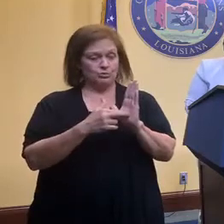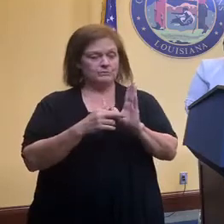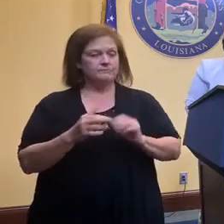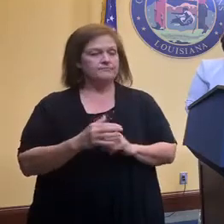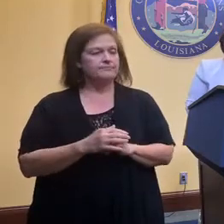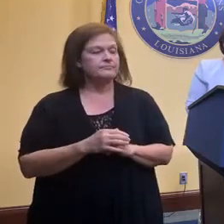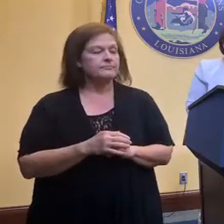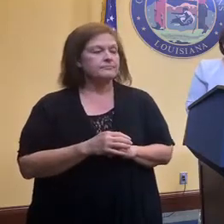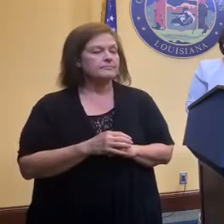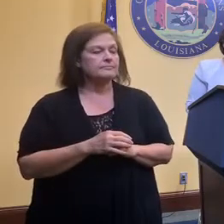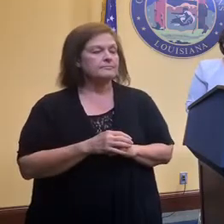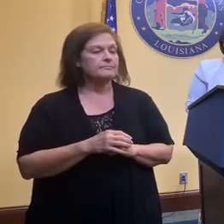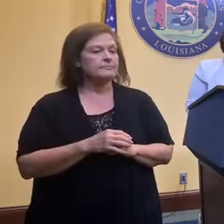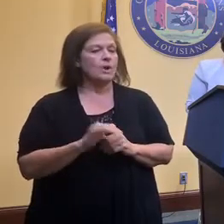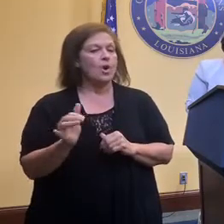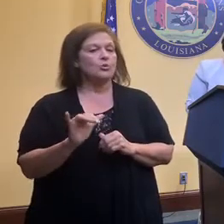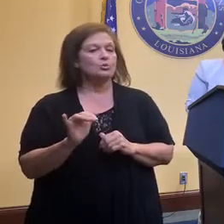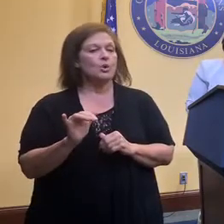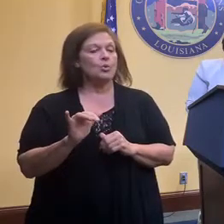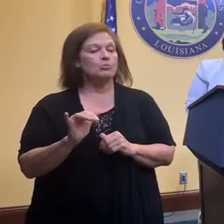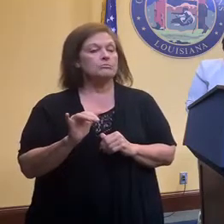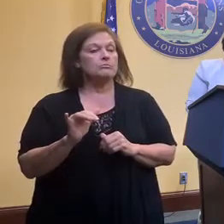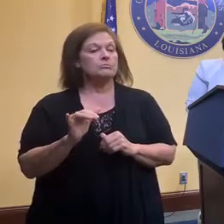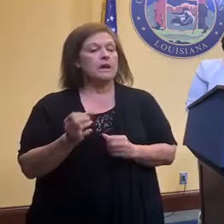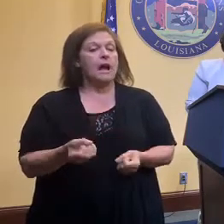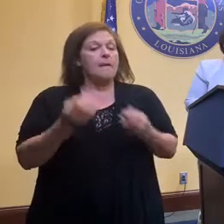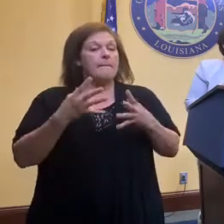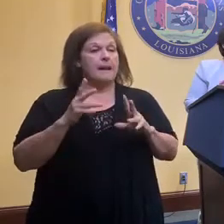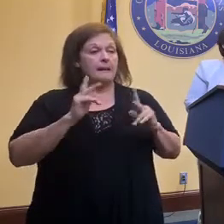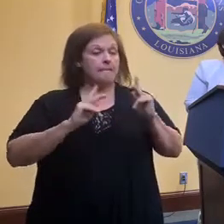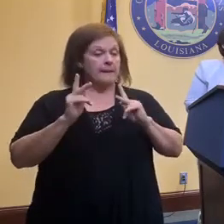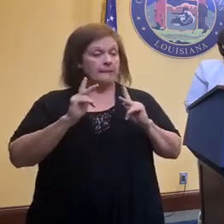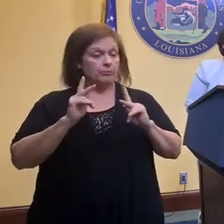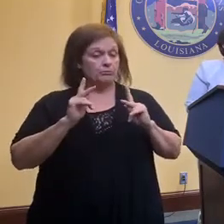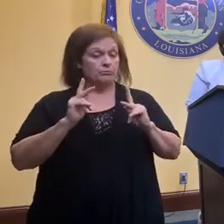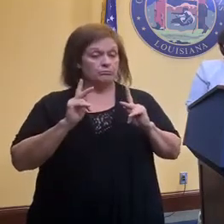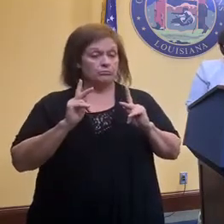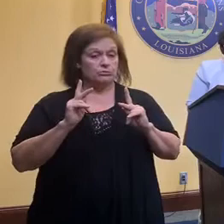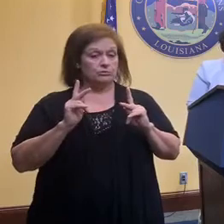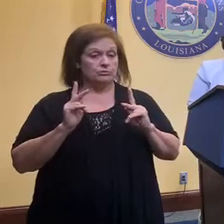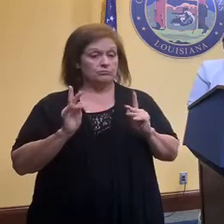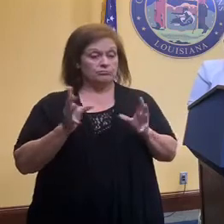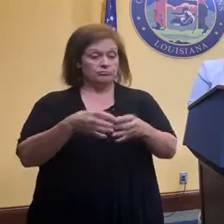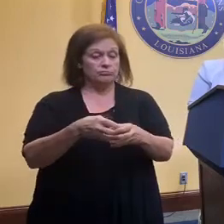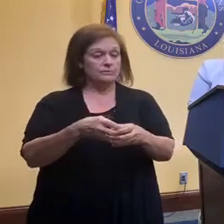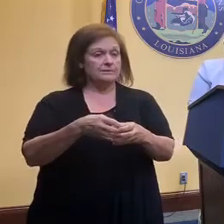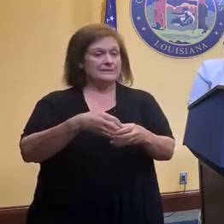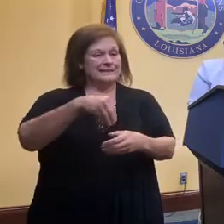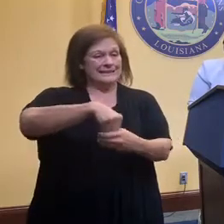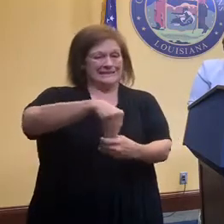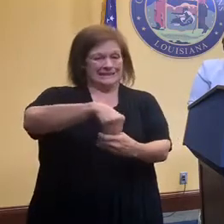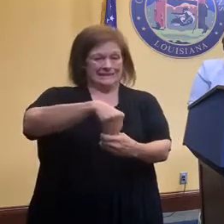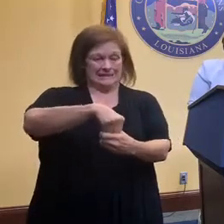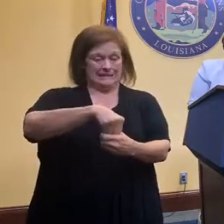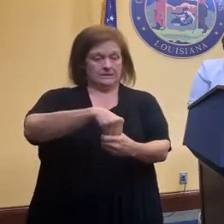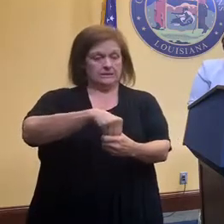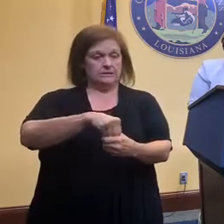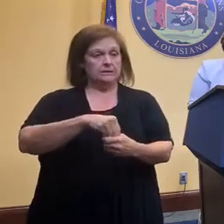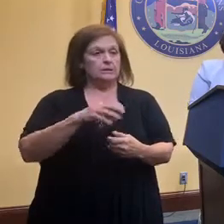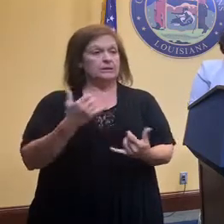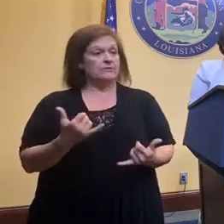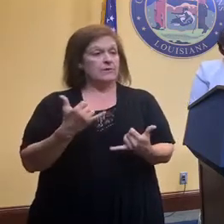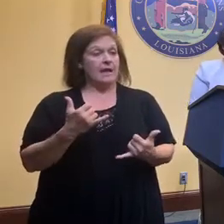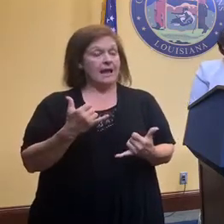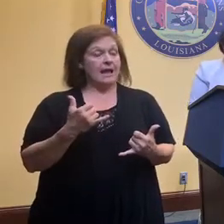Another is the gathering sizes, particularly for indoor events. So we're lowering it